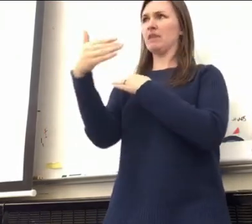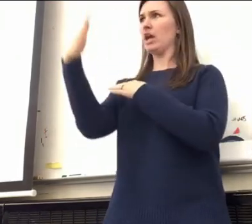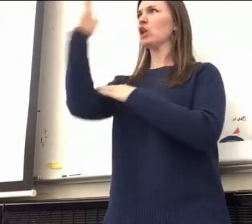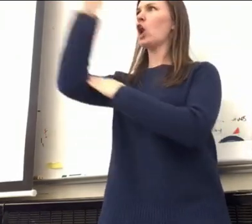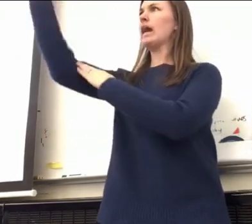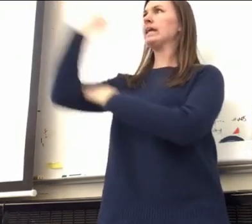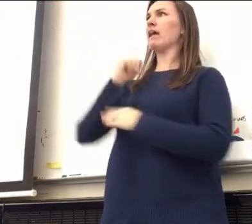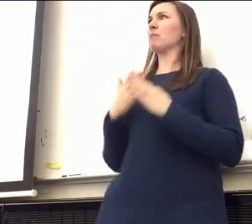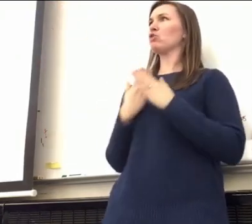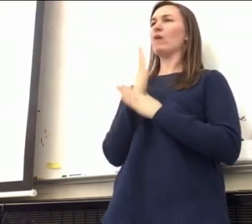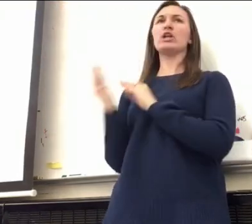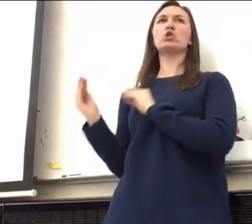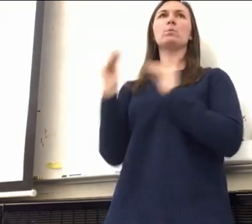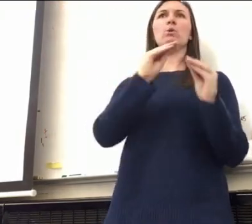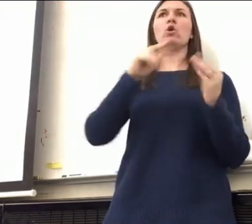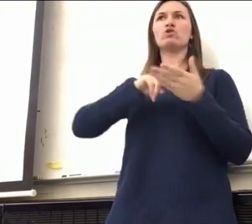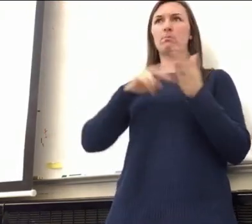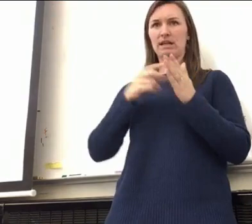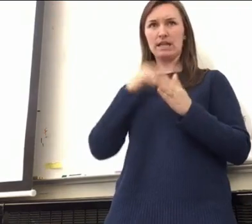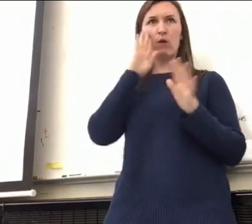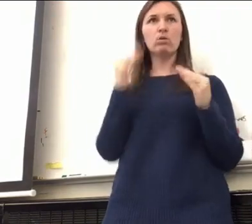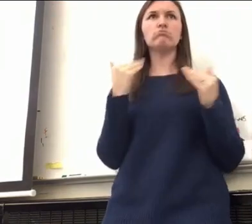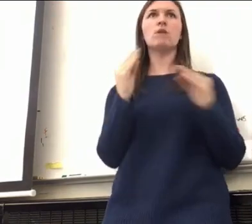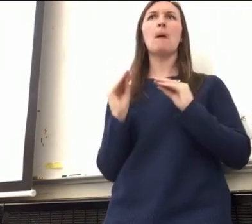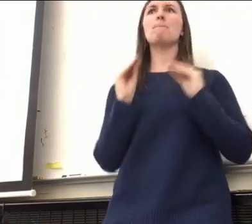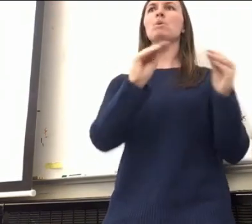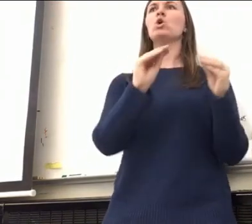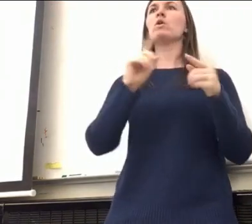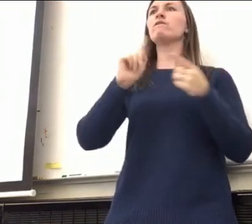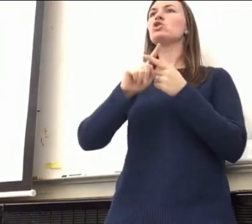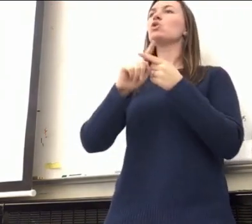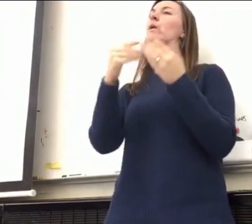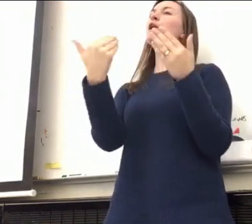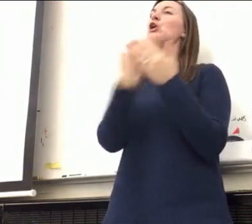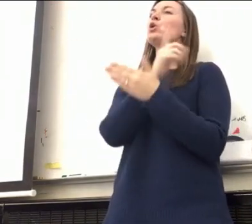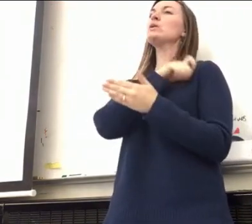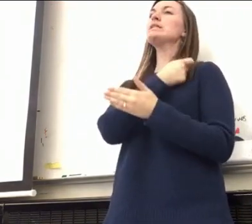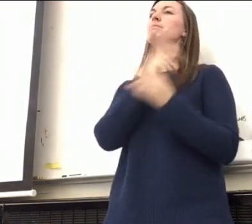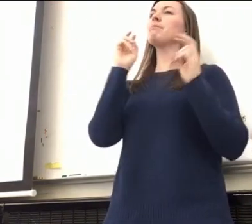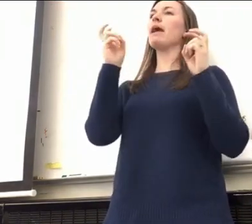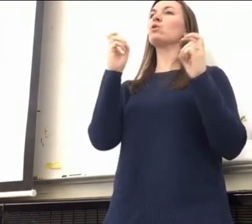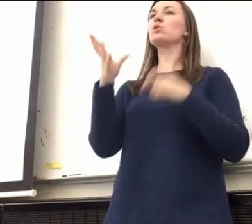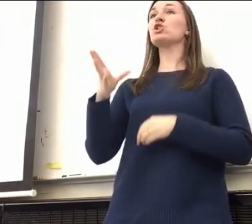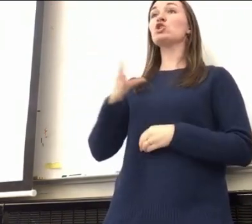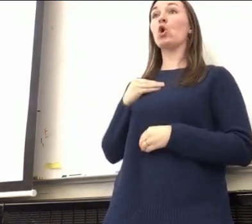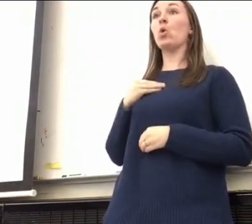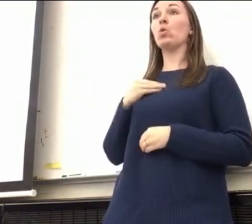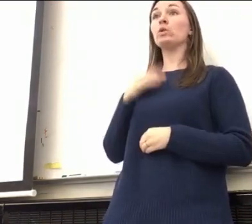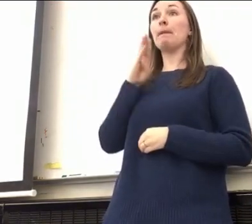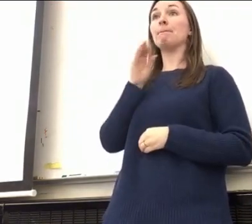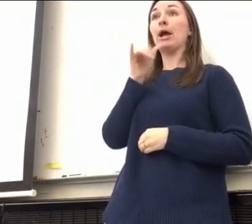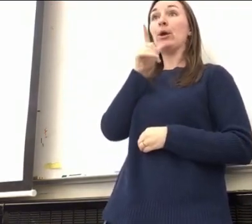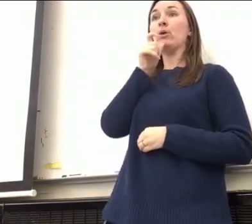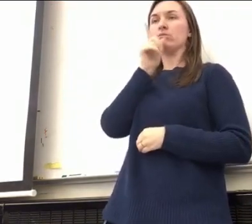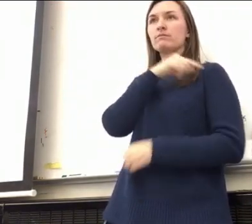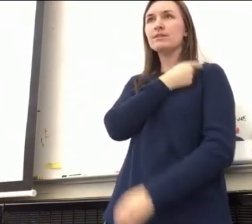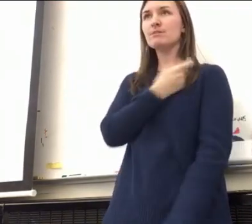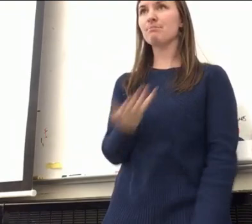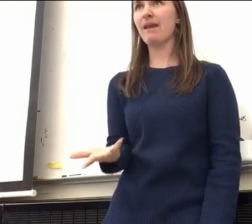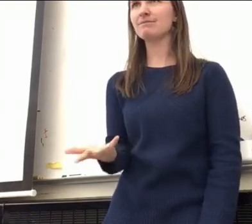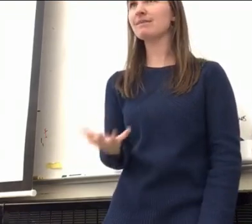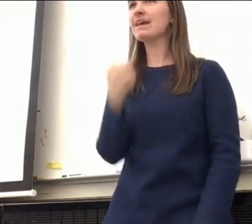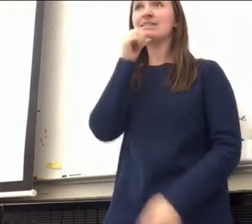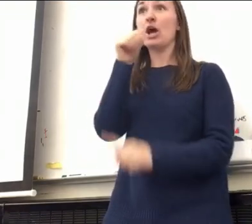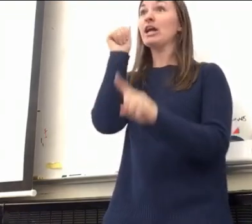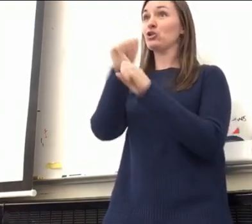right to move west. Therefore, we're going to move west into New Spain, which is owned by what country? Spain. It is not a